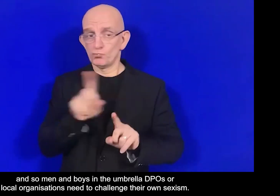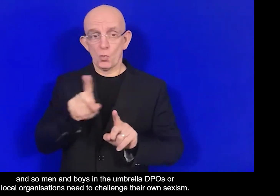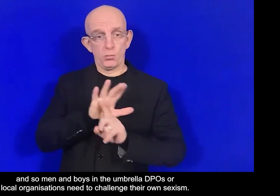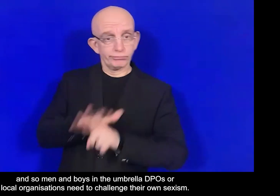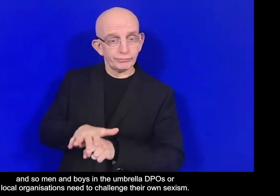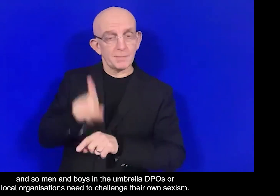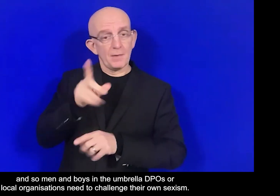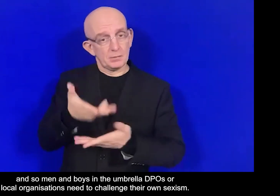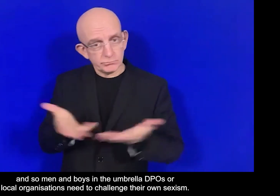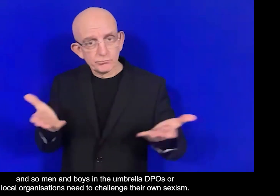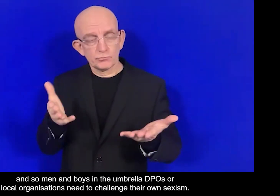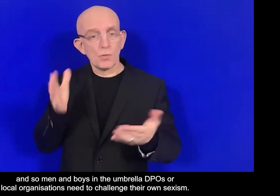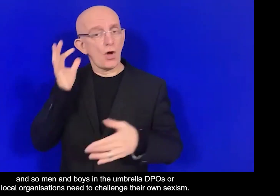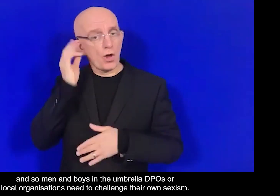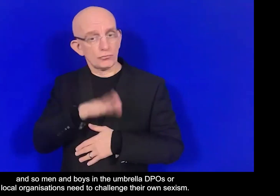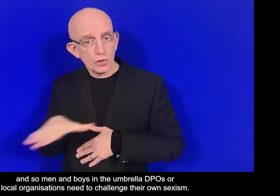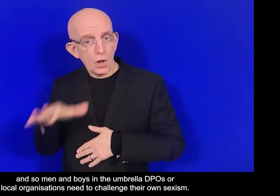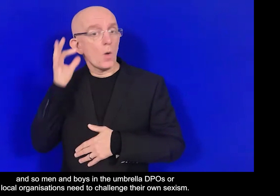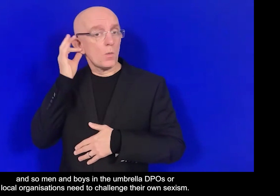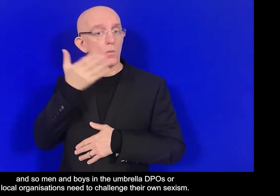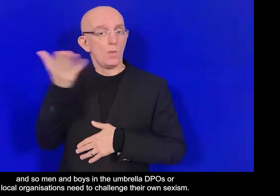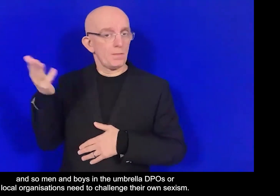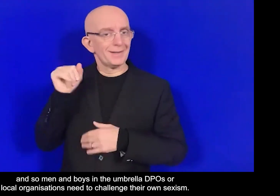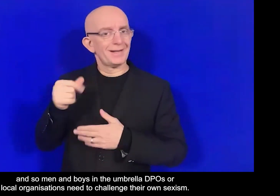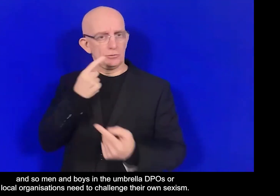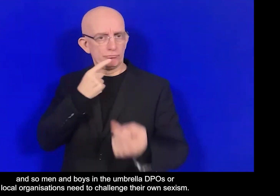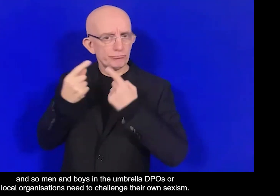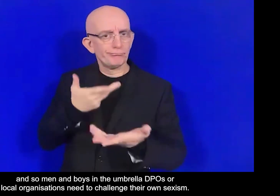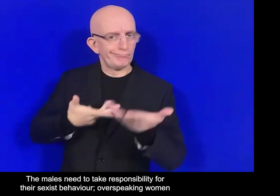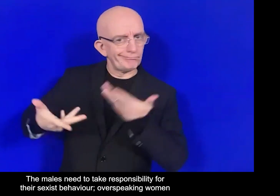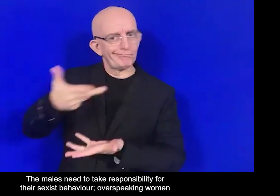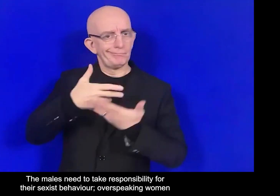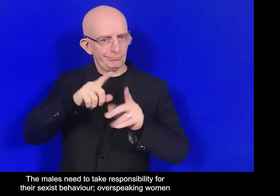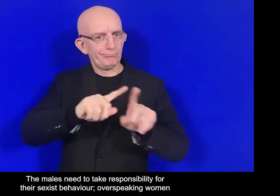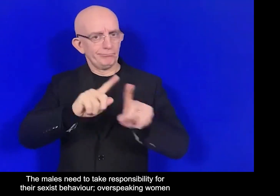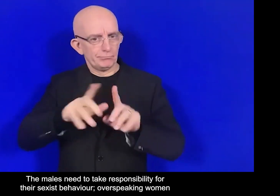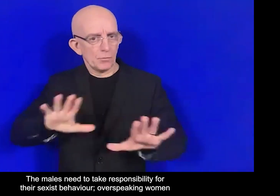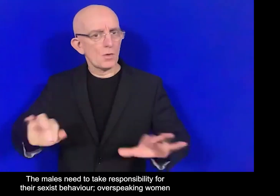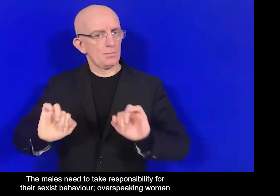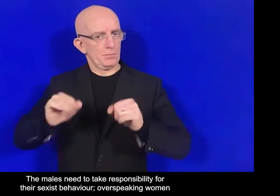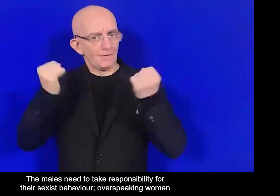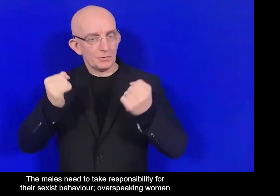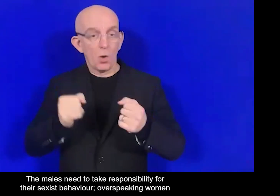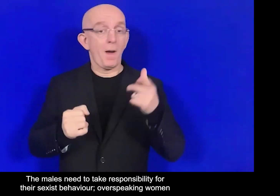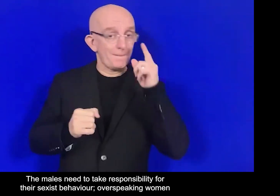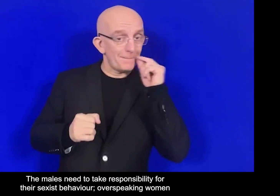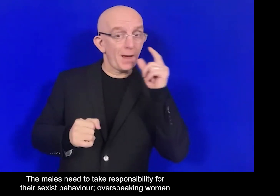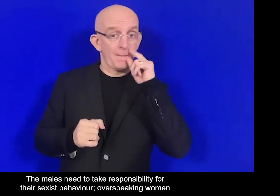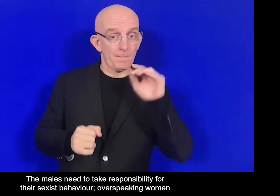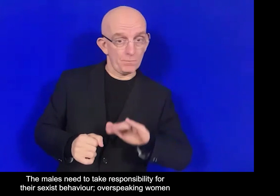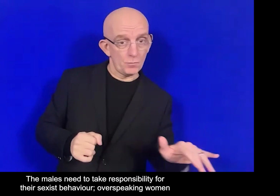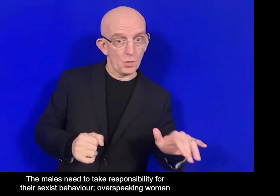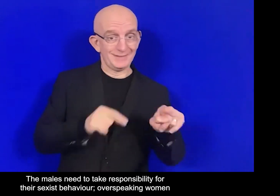DPOs or local organisations need to challenge their own sexism. The males need to take responsibility for their